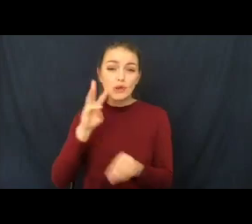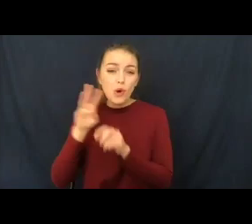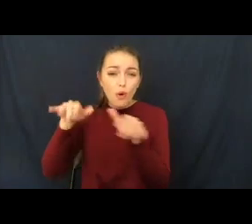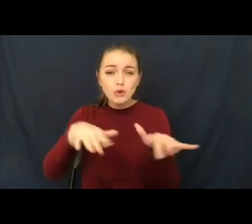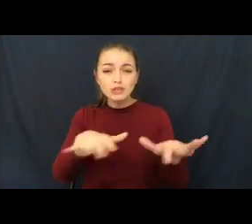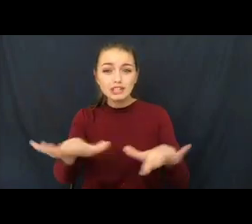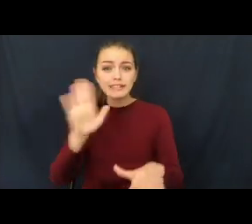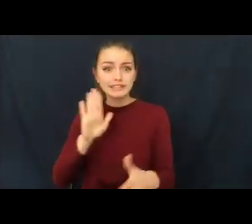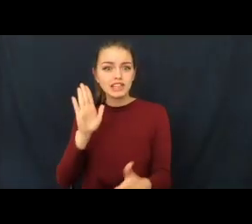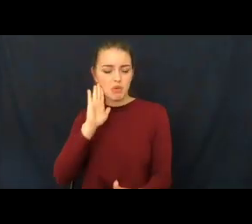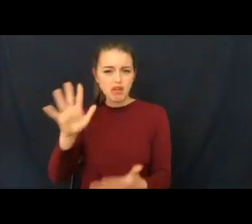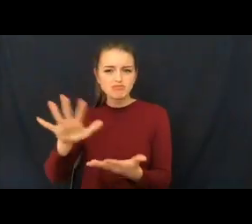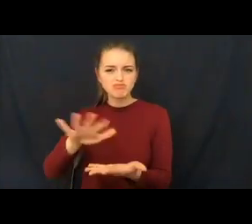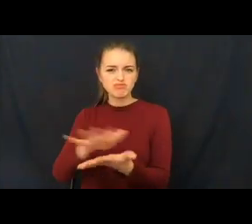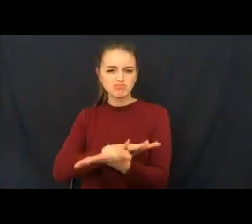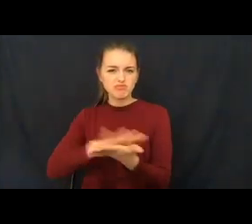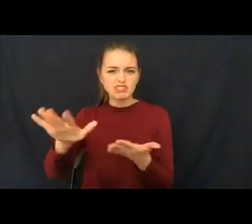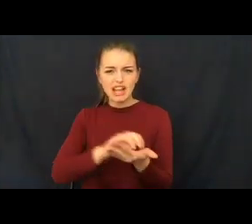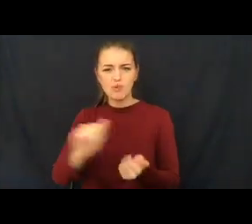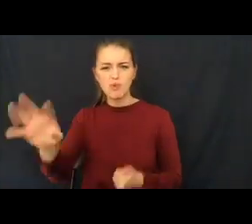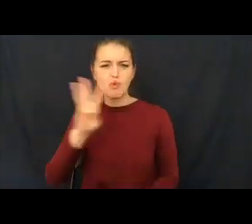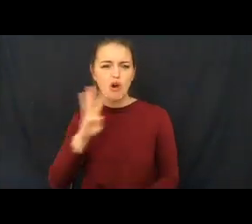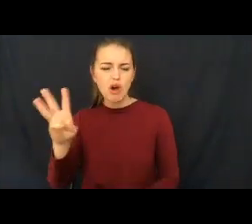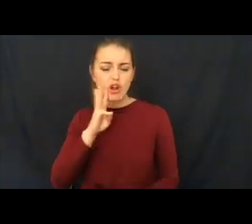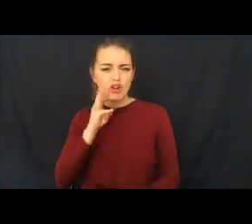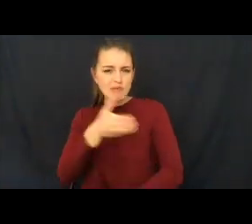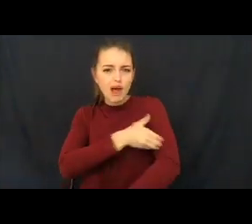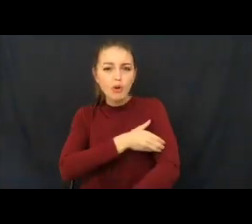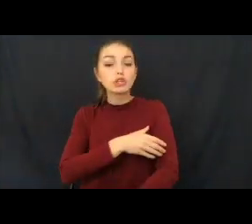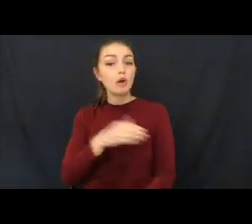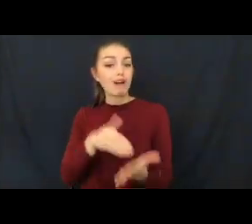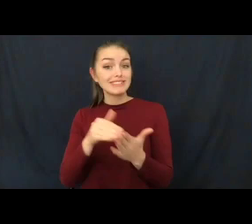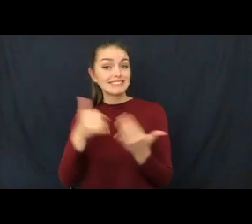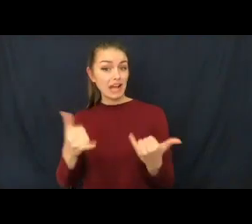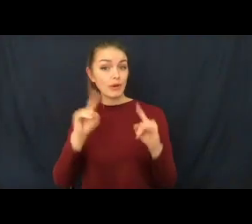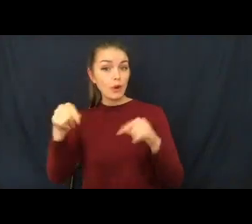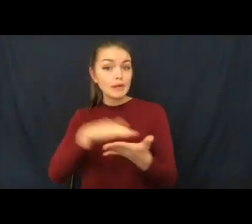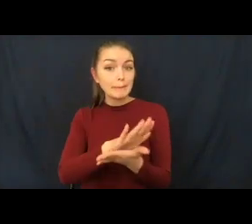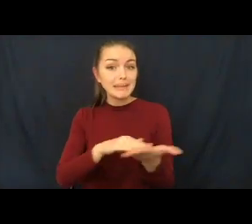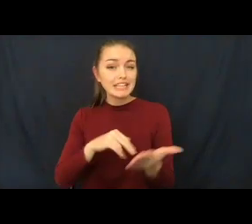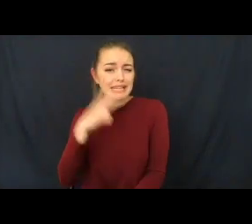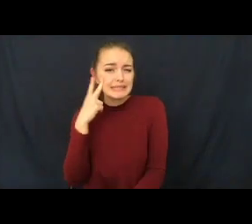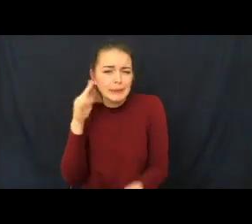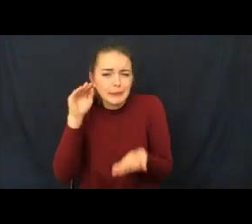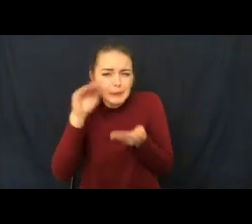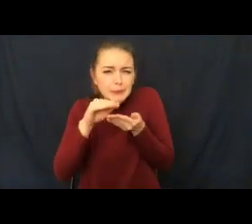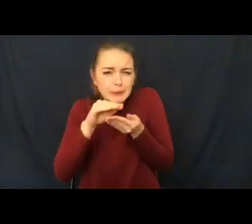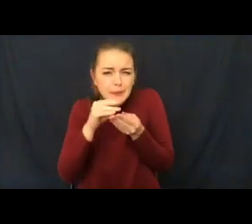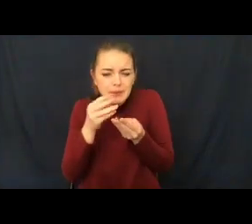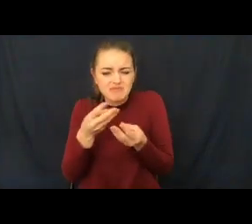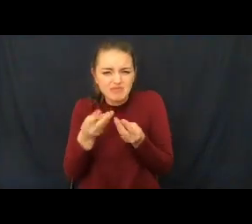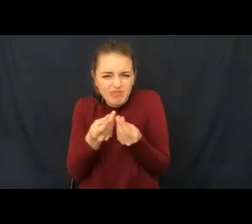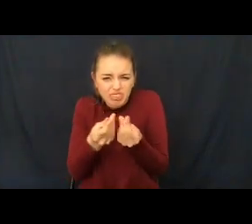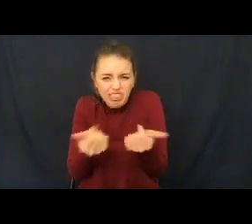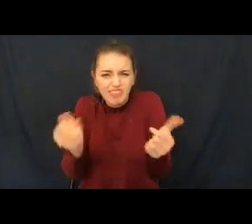the power of the water in the ocean breaks it down. And so you'll often now, every time I go to the beach, I see these tiny pieces mixed in with the